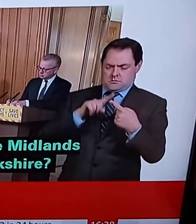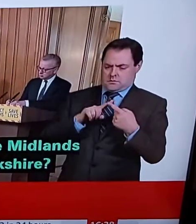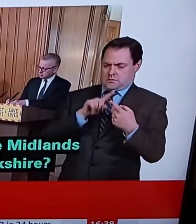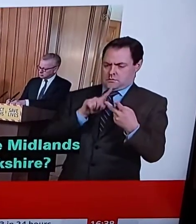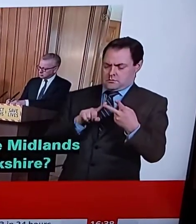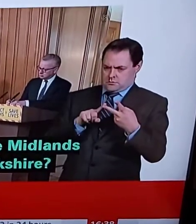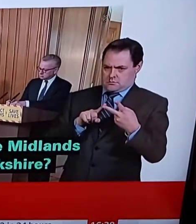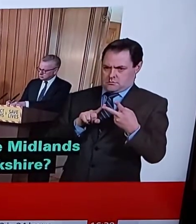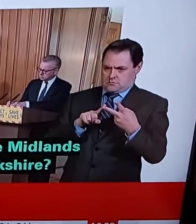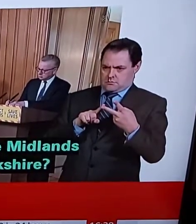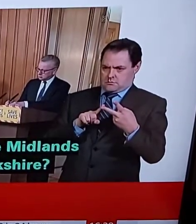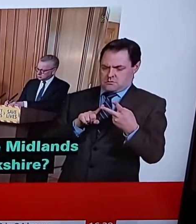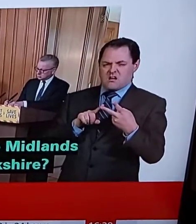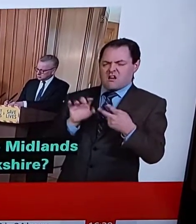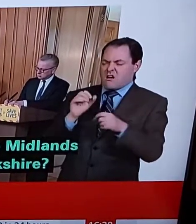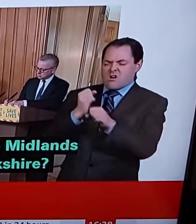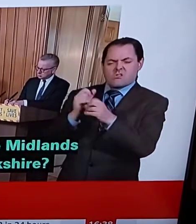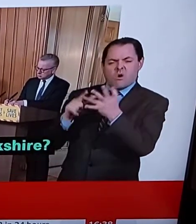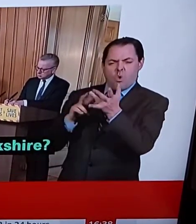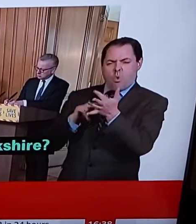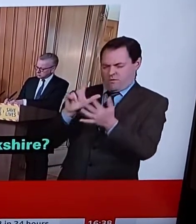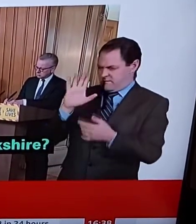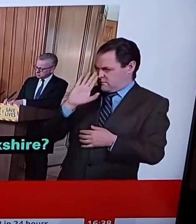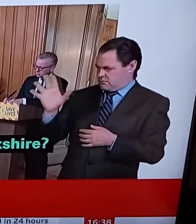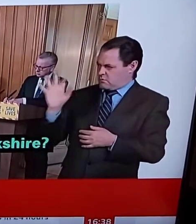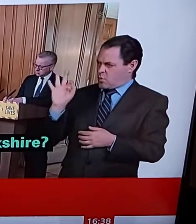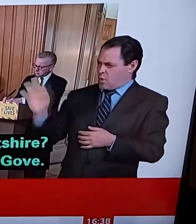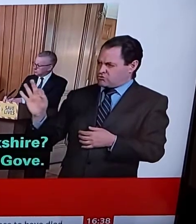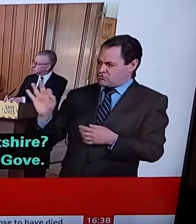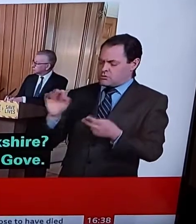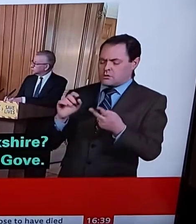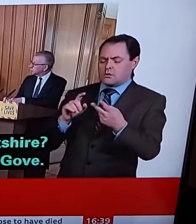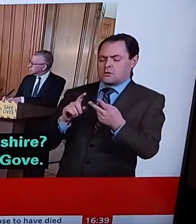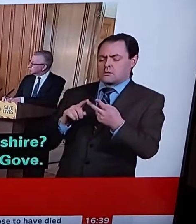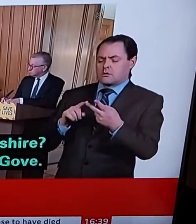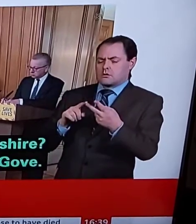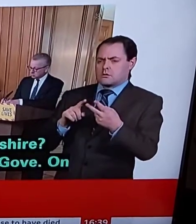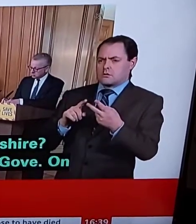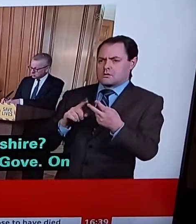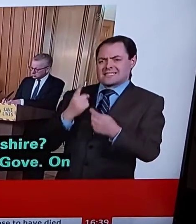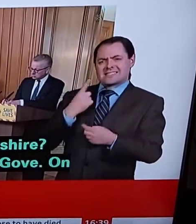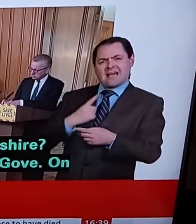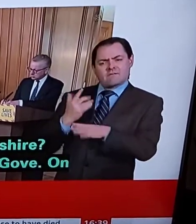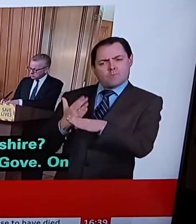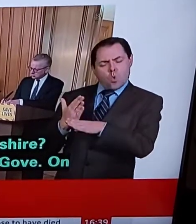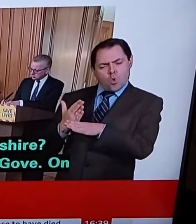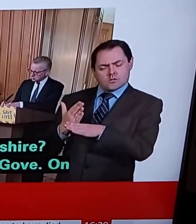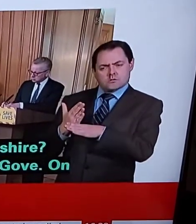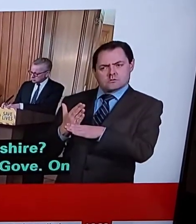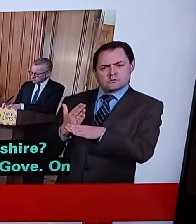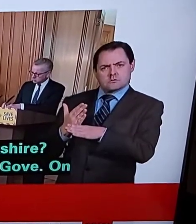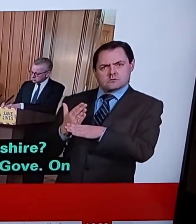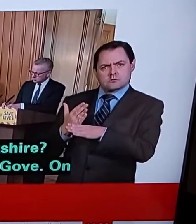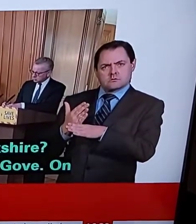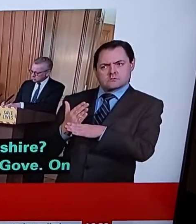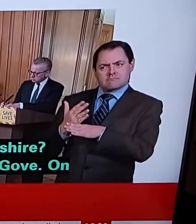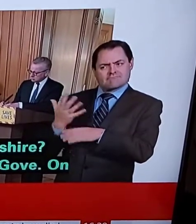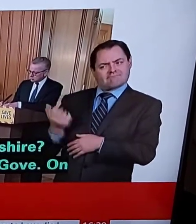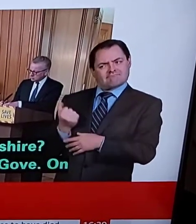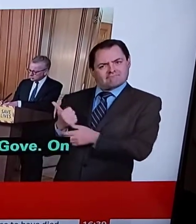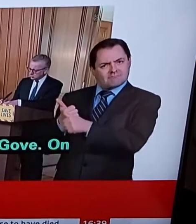a question for Michael Gove. On the help for people, the self-employed in particular, is there any